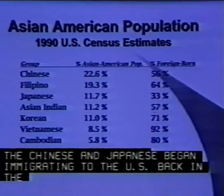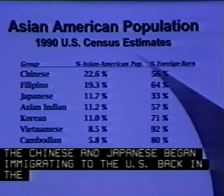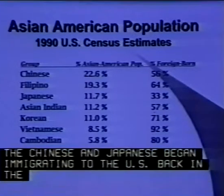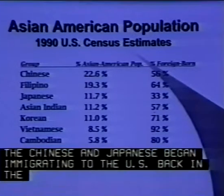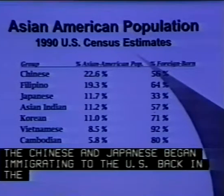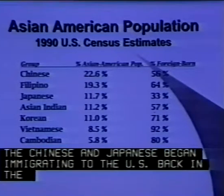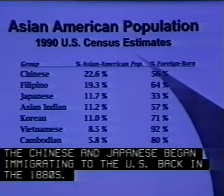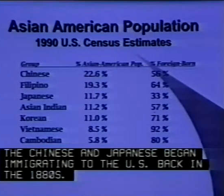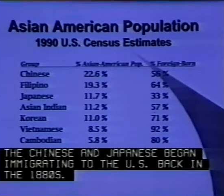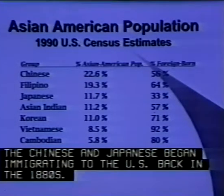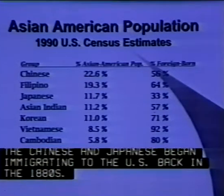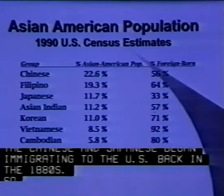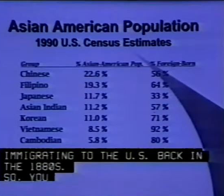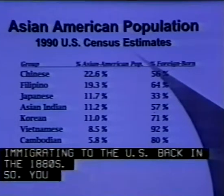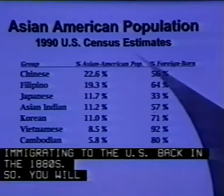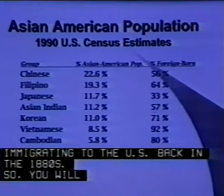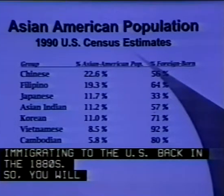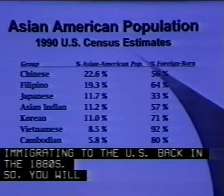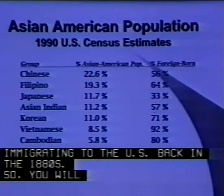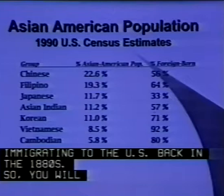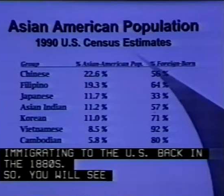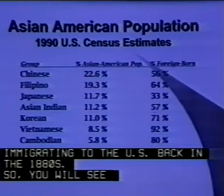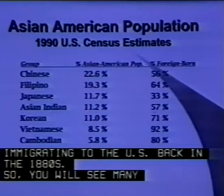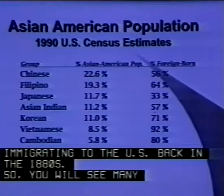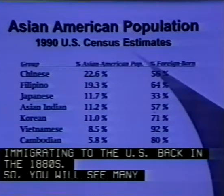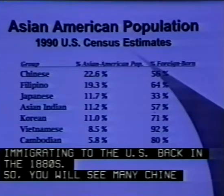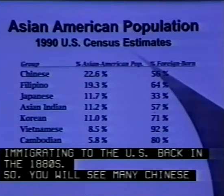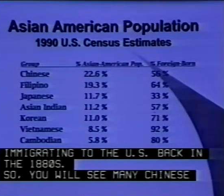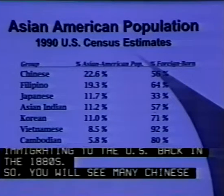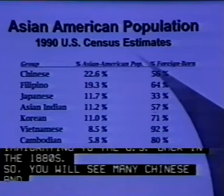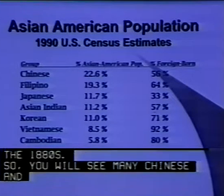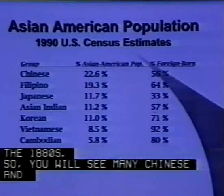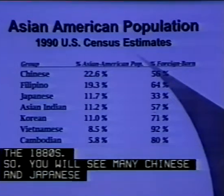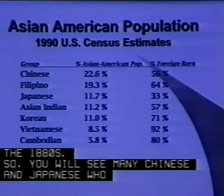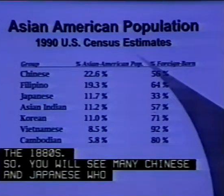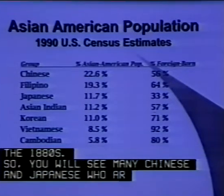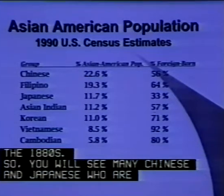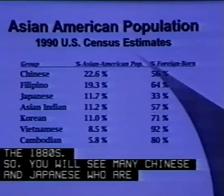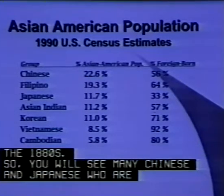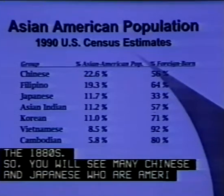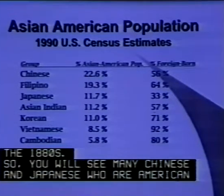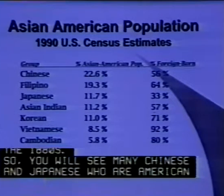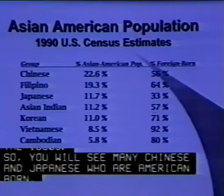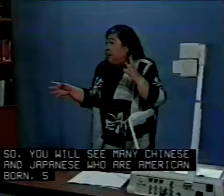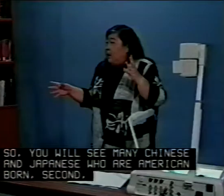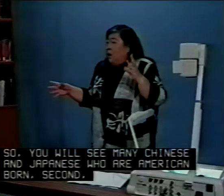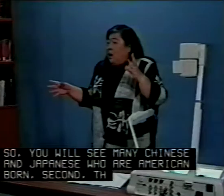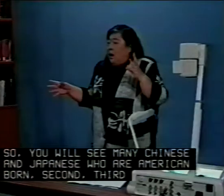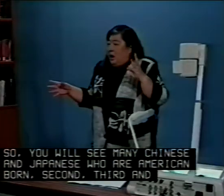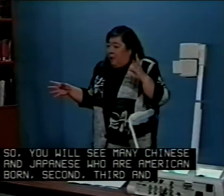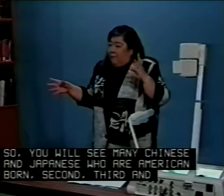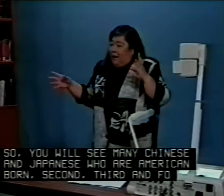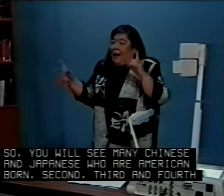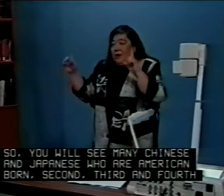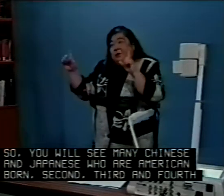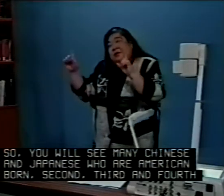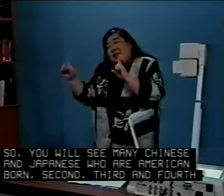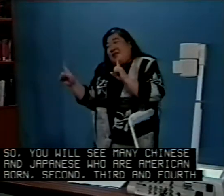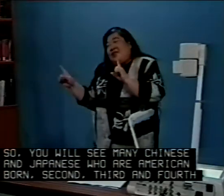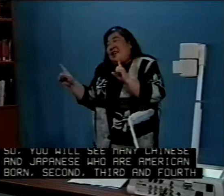see many Chinese and Japanese who are American-born, second, third, and fourth generations. I also teach